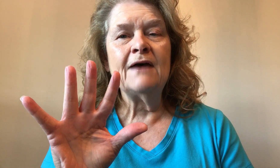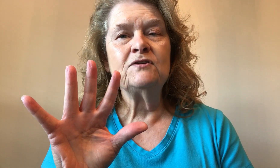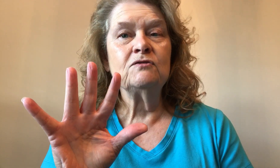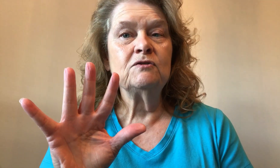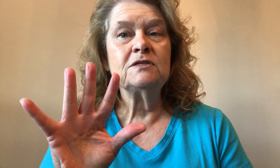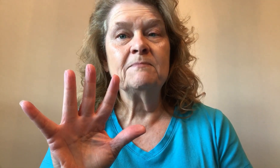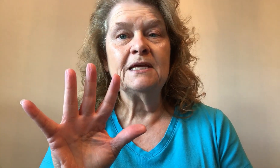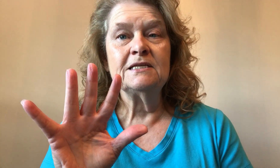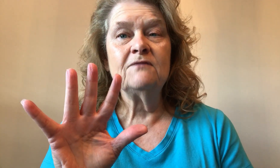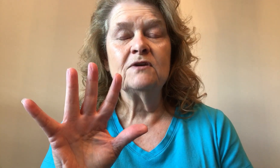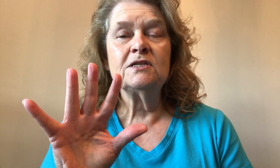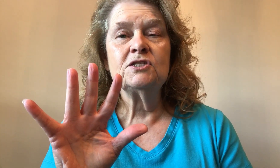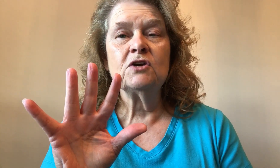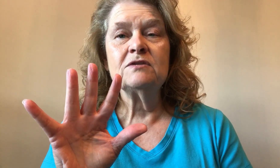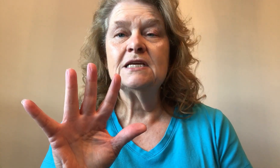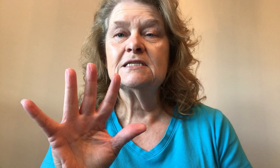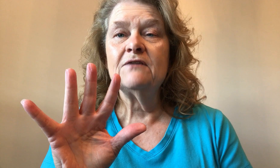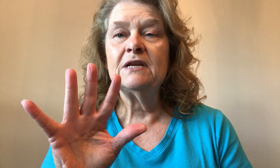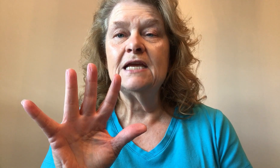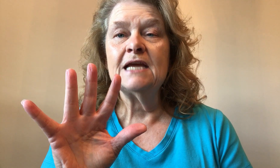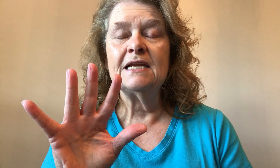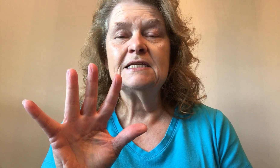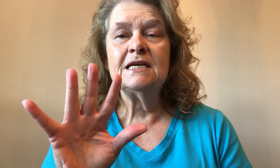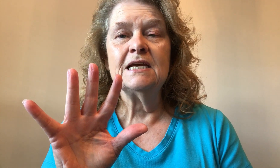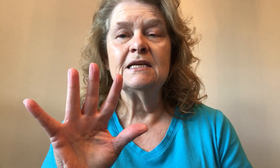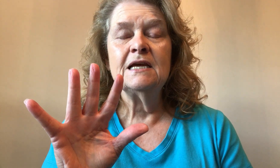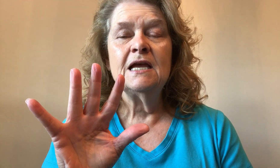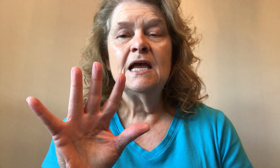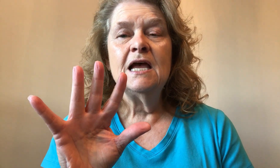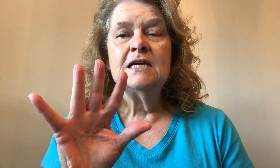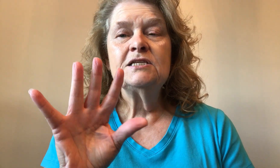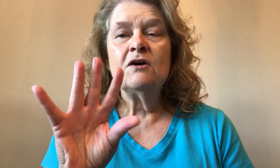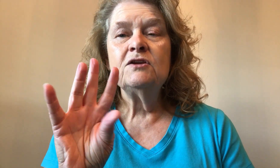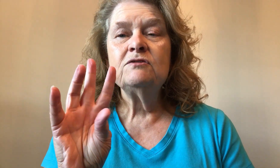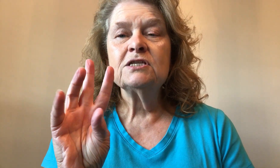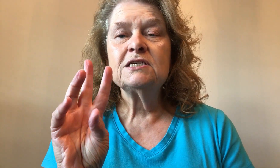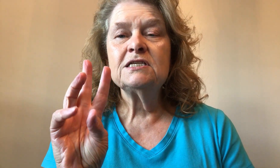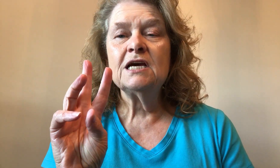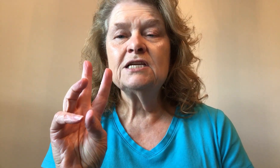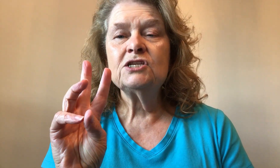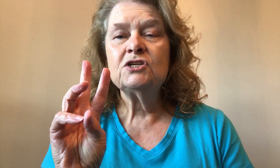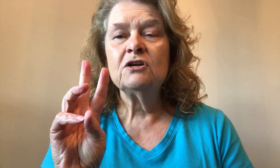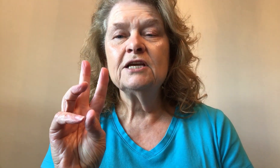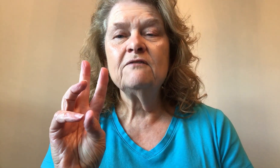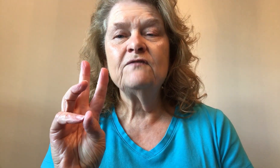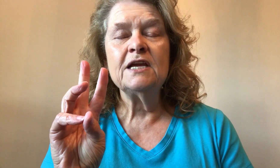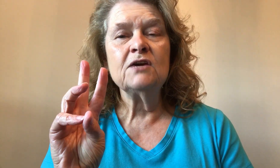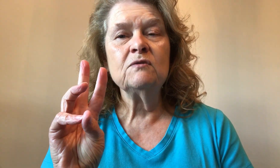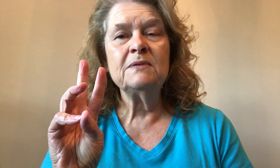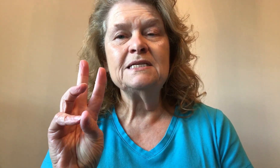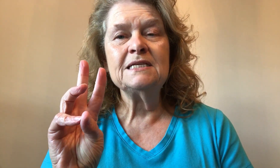to do something different to show 6, 7, 8, 9, and 10. So you just touch your little finger would be